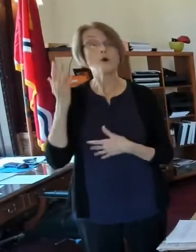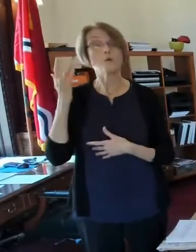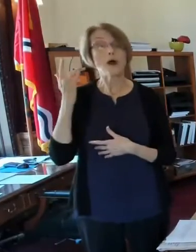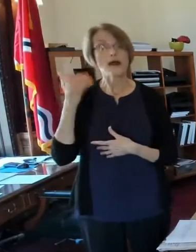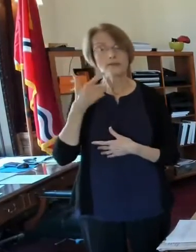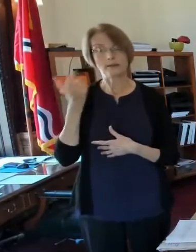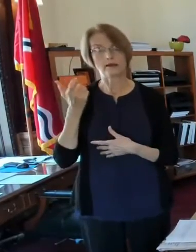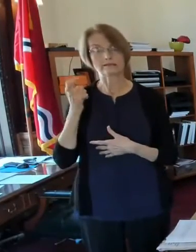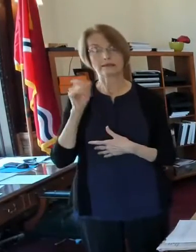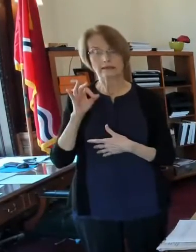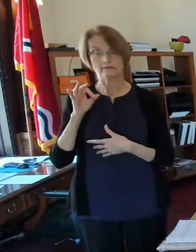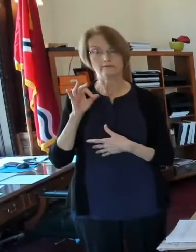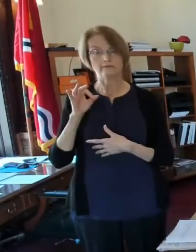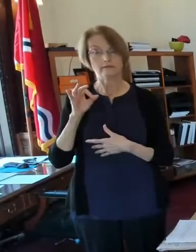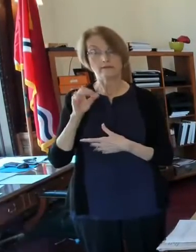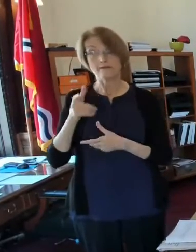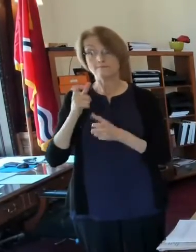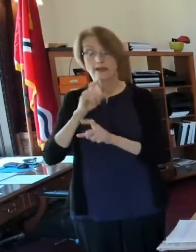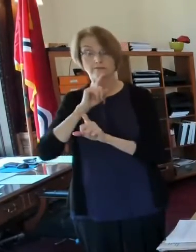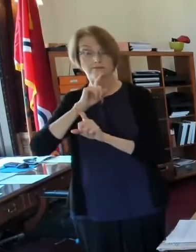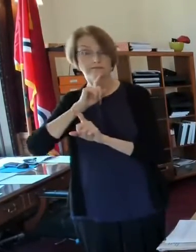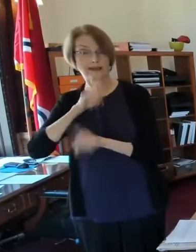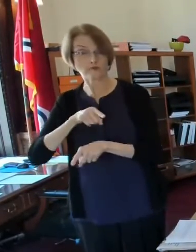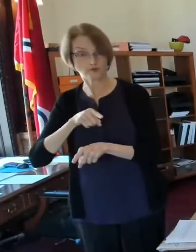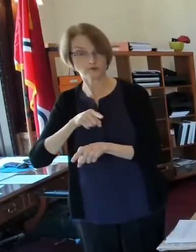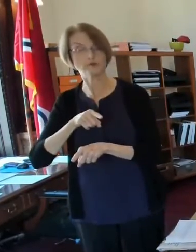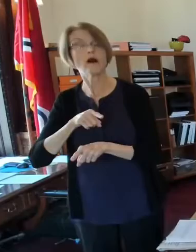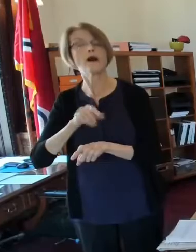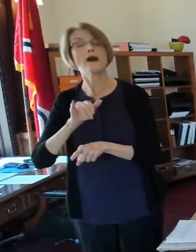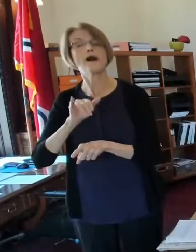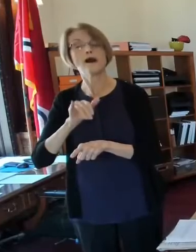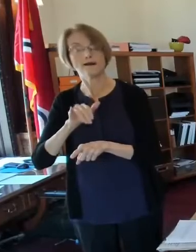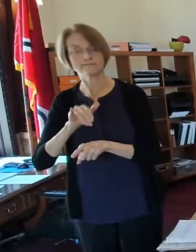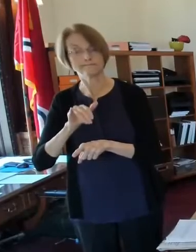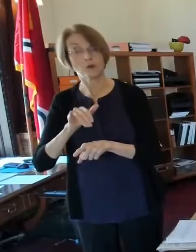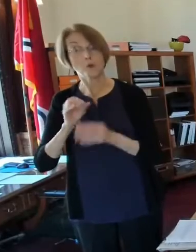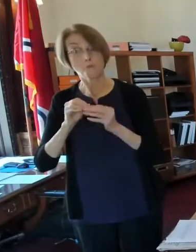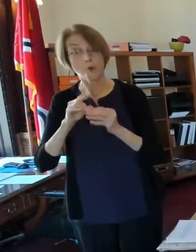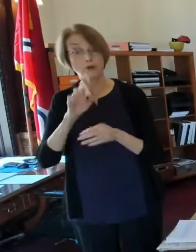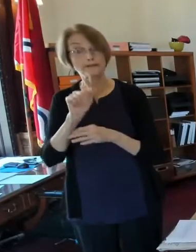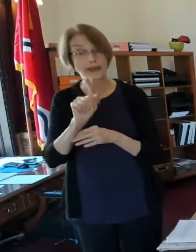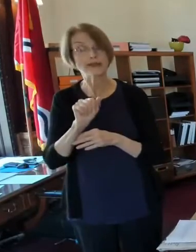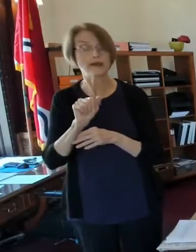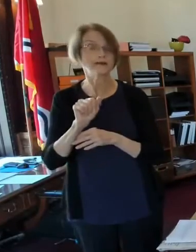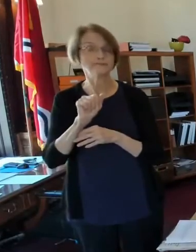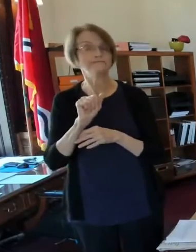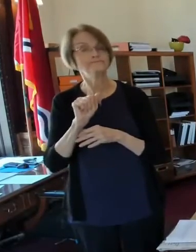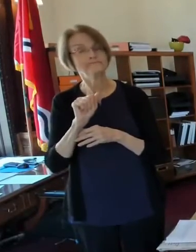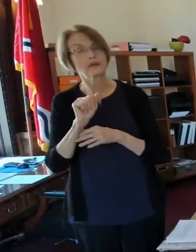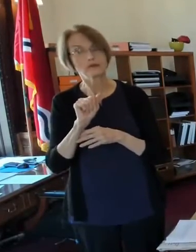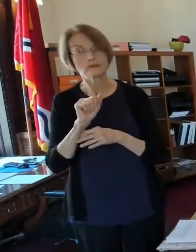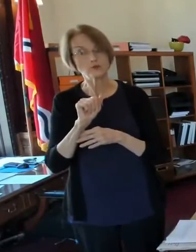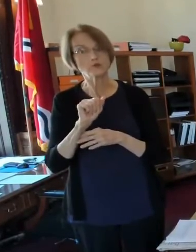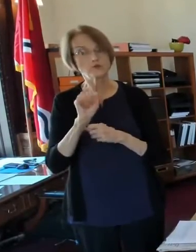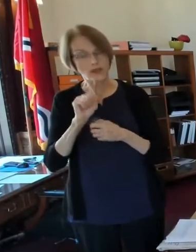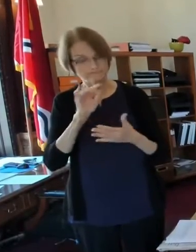more recent your data is, the better decisions you can make. A month ago, maybe 2 months ago